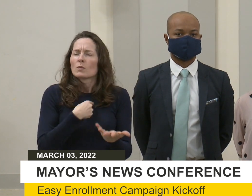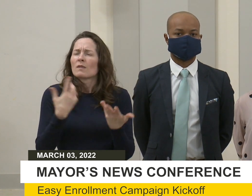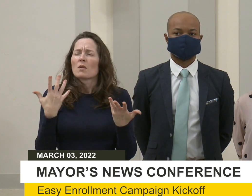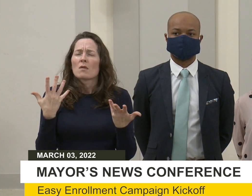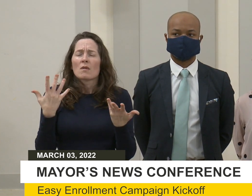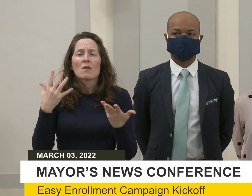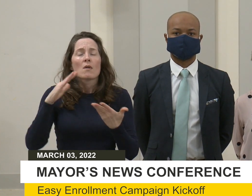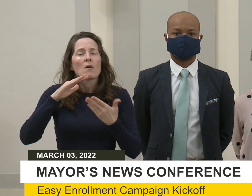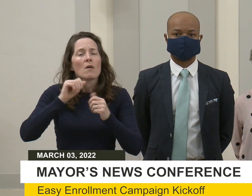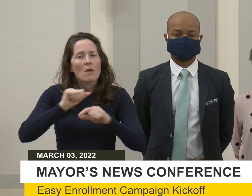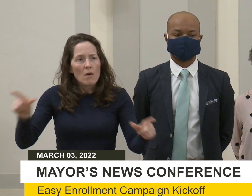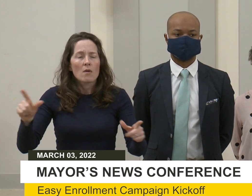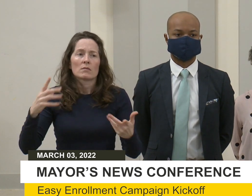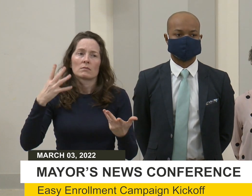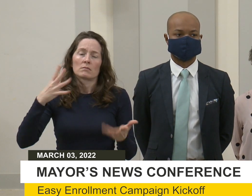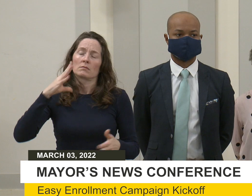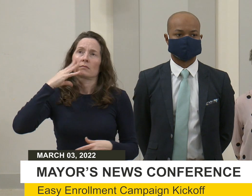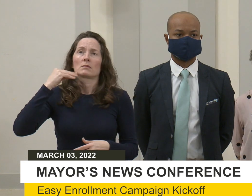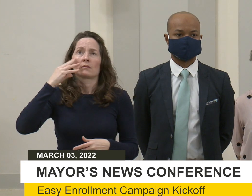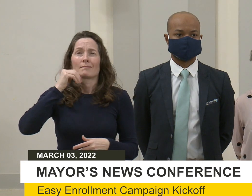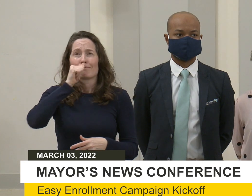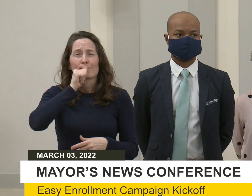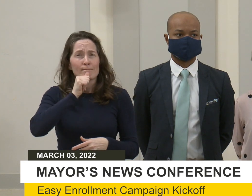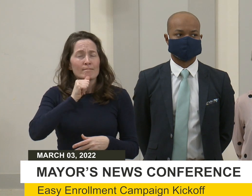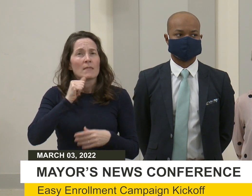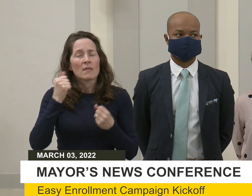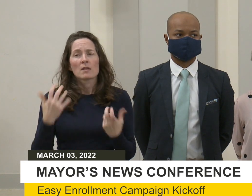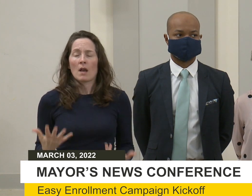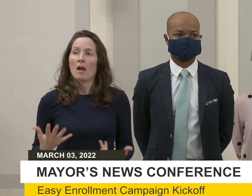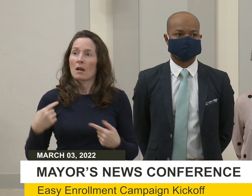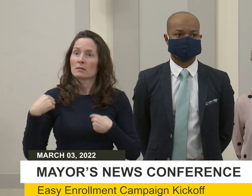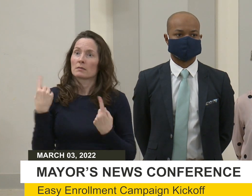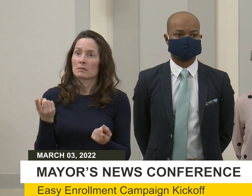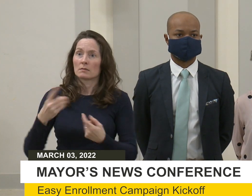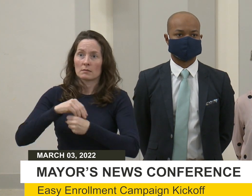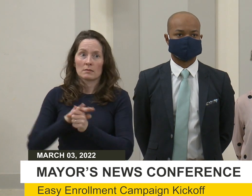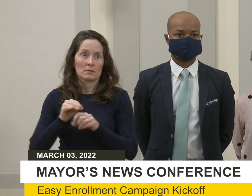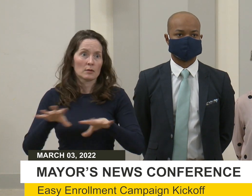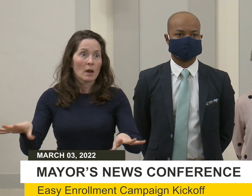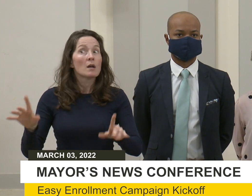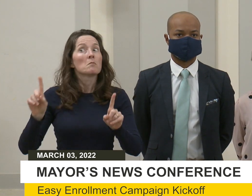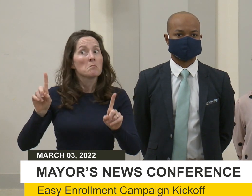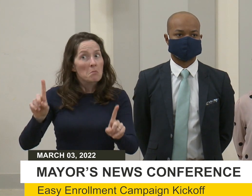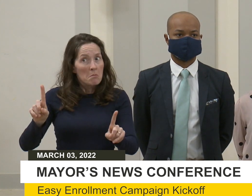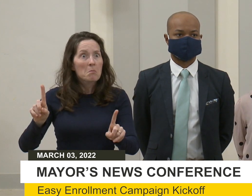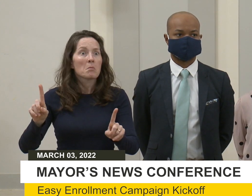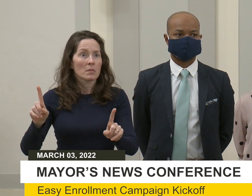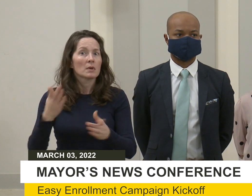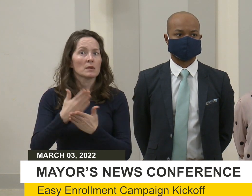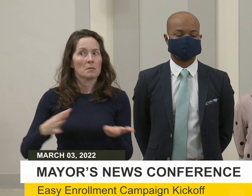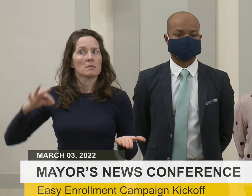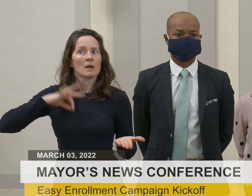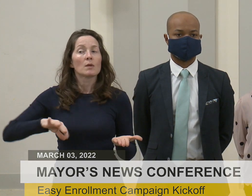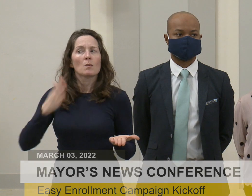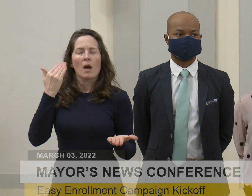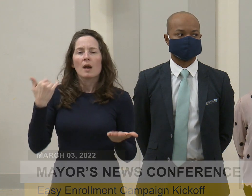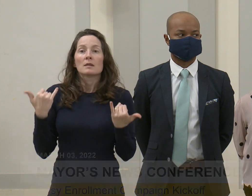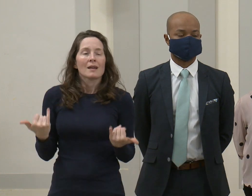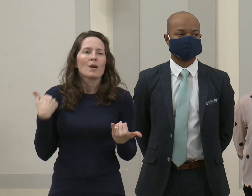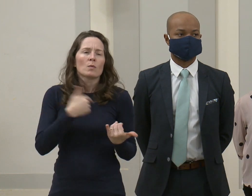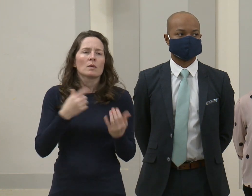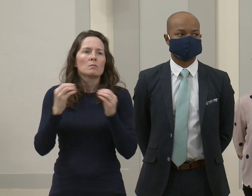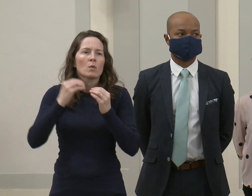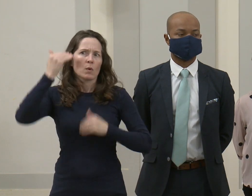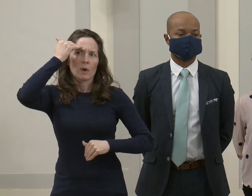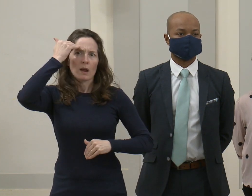pandemic, but it has made us all much more aware of the importance of both individual and community health.